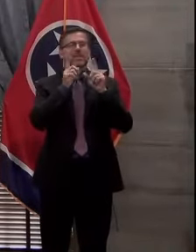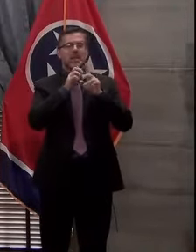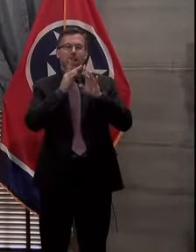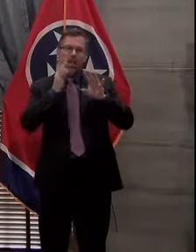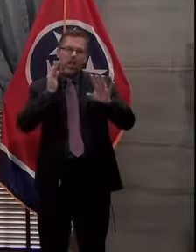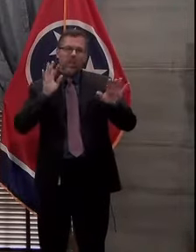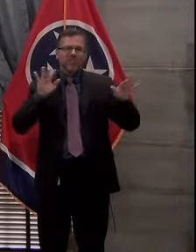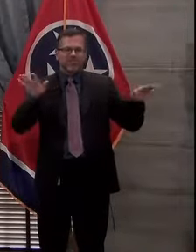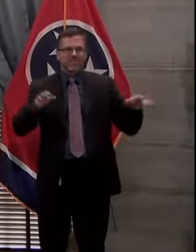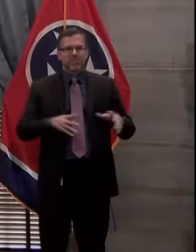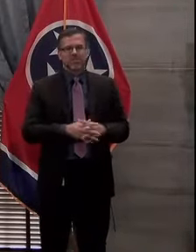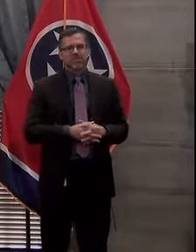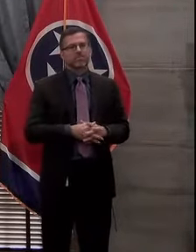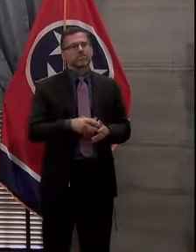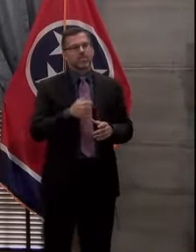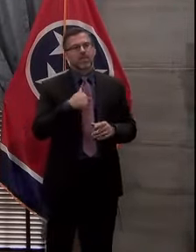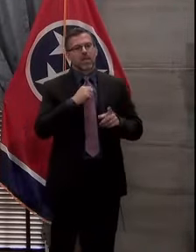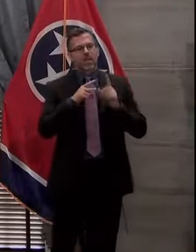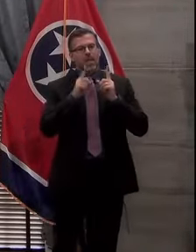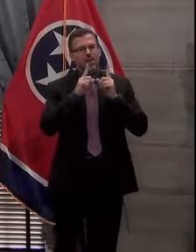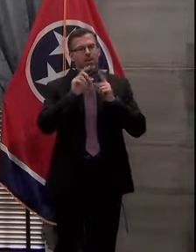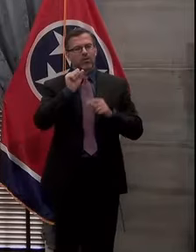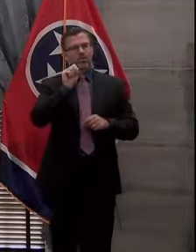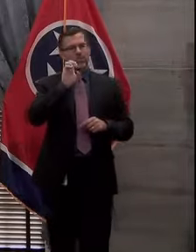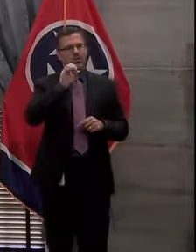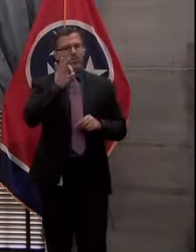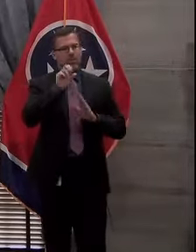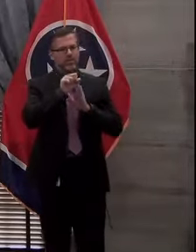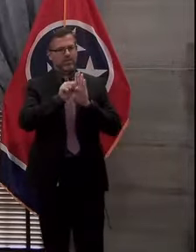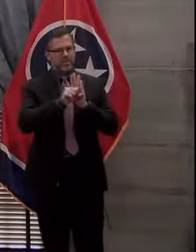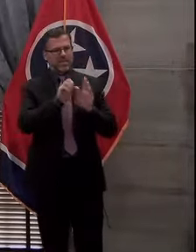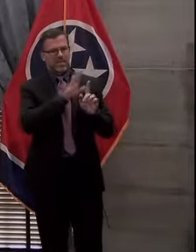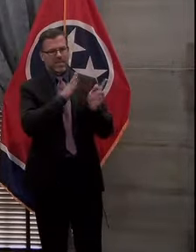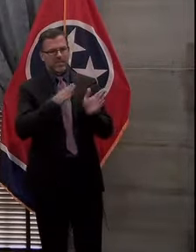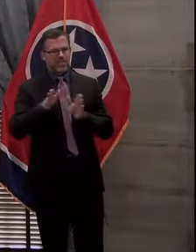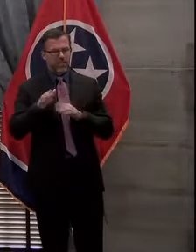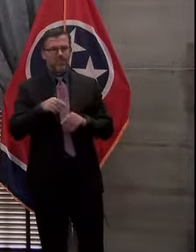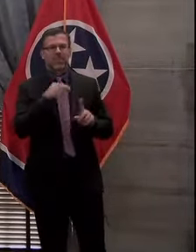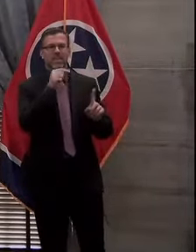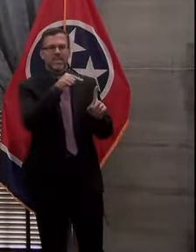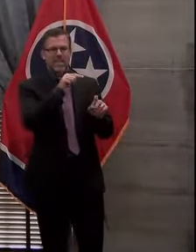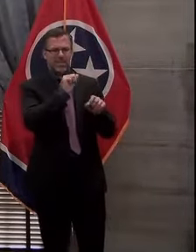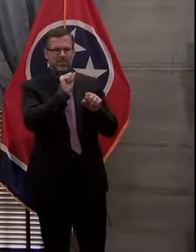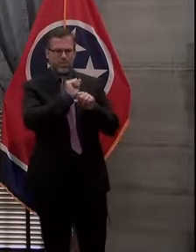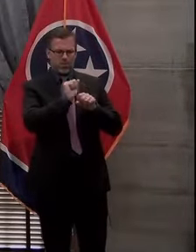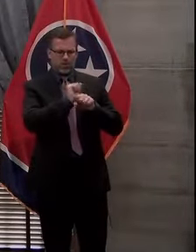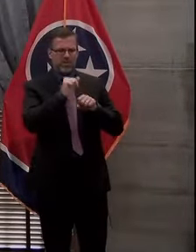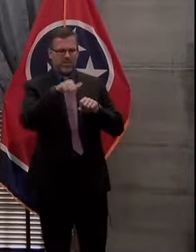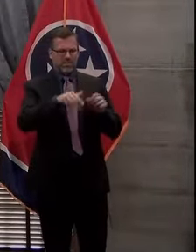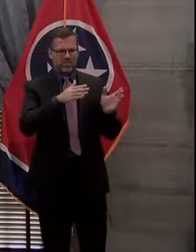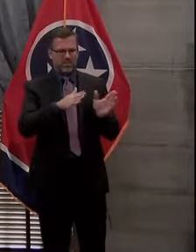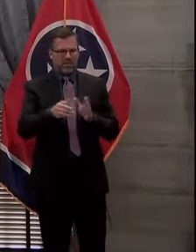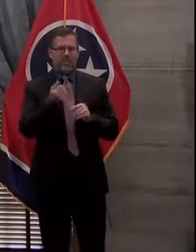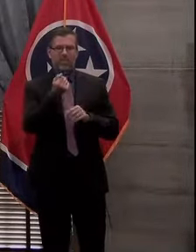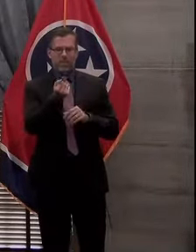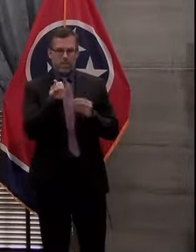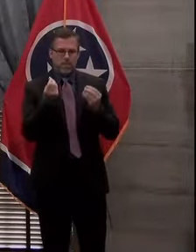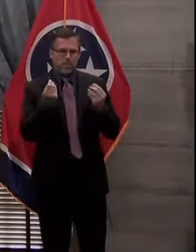through all of that? Yeah, I've talked to the Secretary of State about what his plan. You know, he's been working on this for months and months.